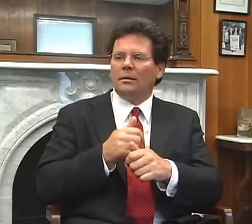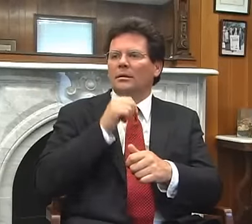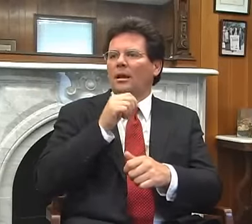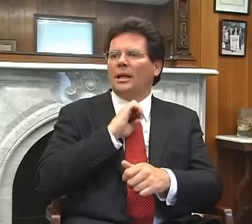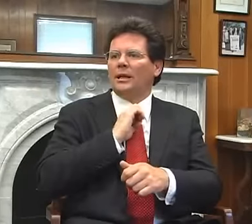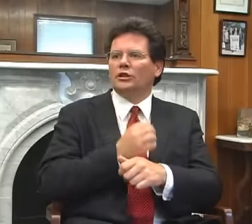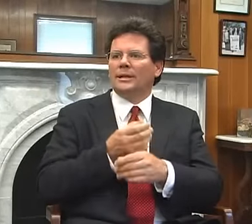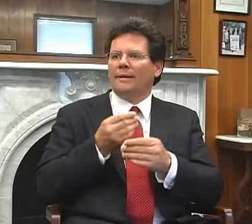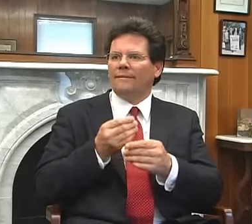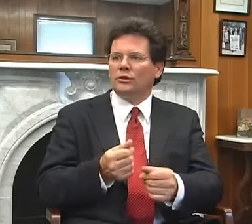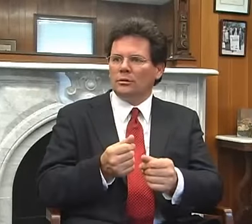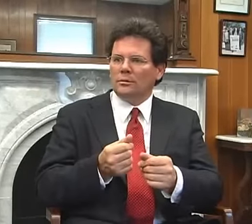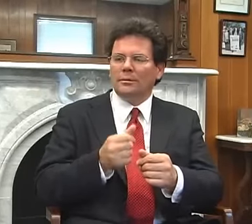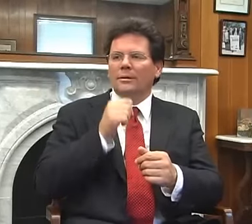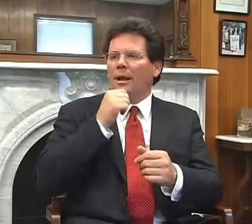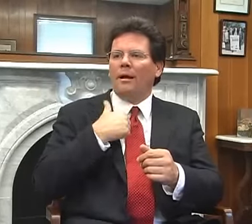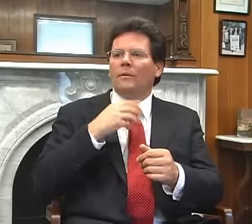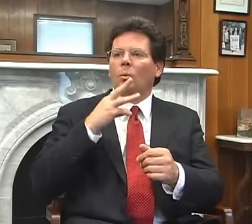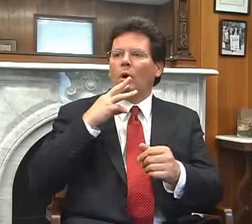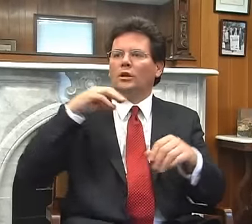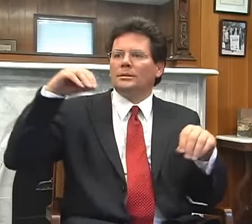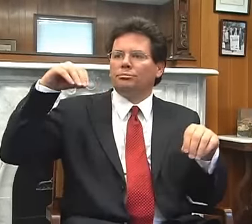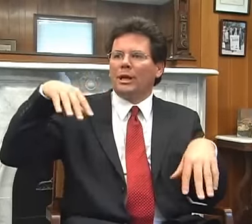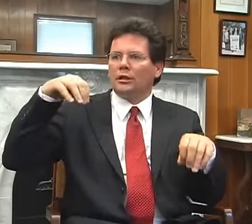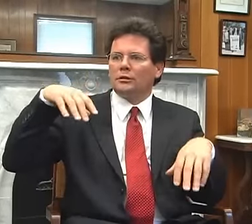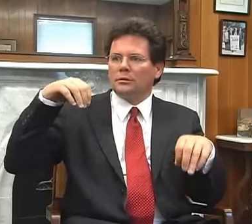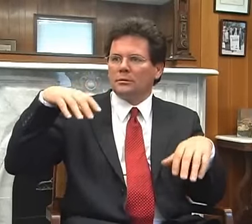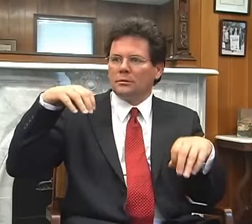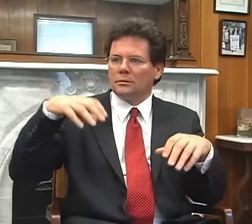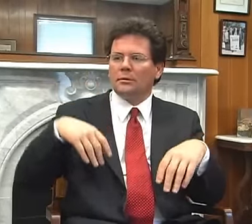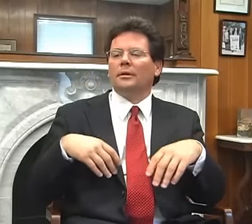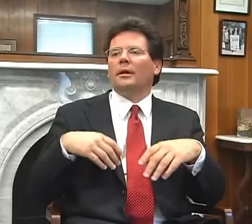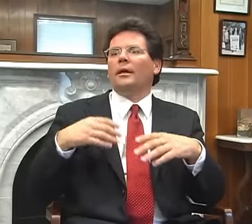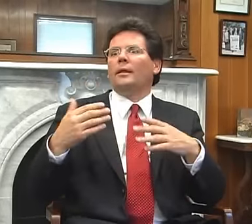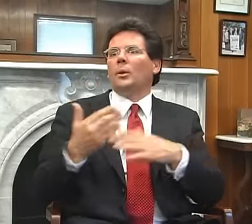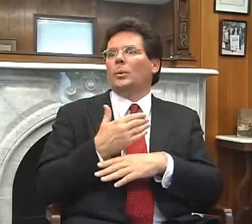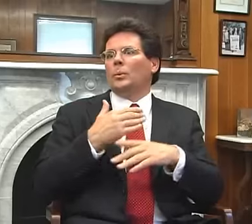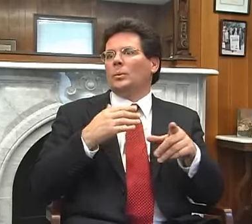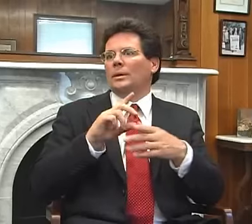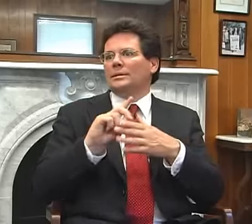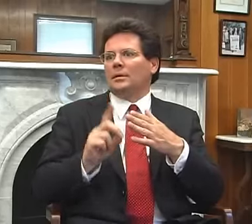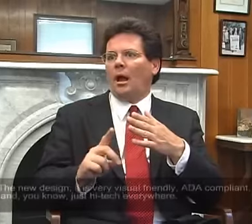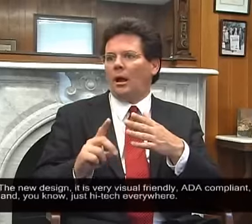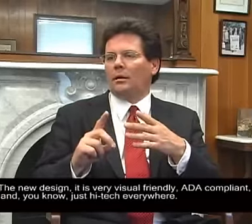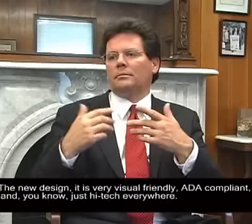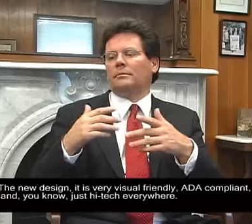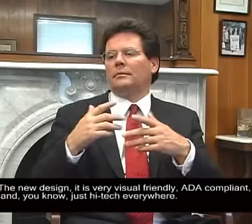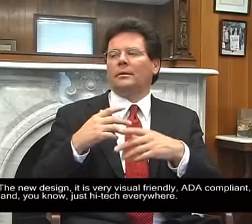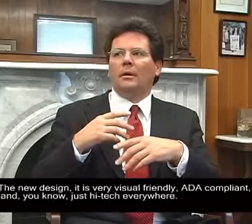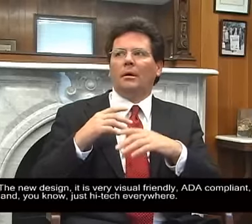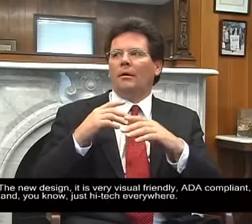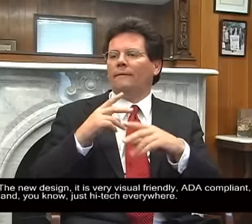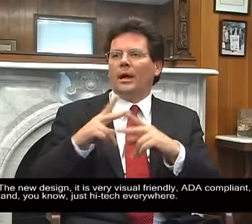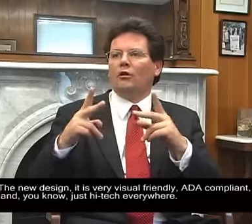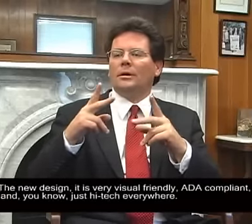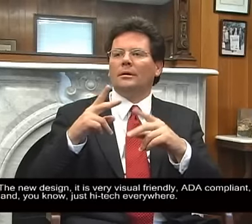not ADA compliant. It's not energy efficient. It doesn't have the water, the sprinkler system. And the new design,